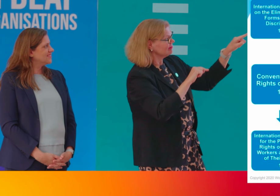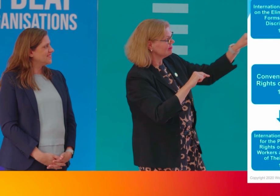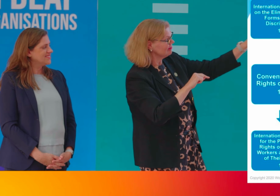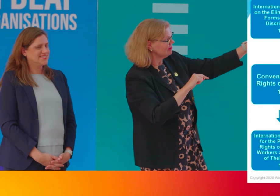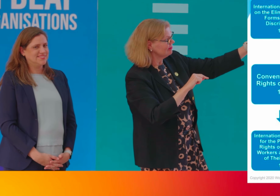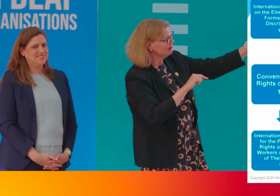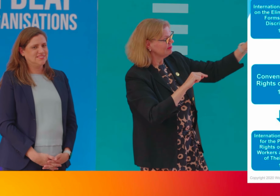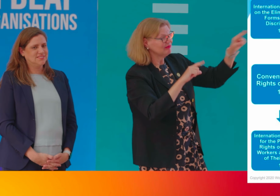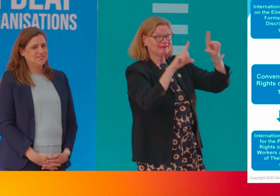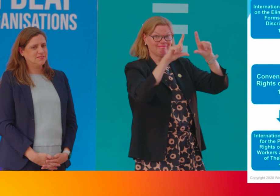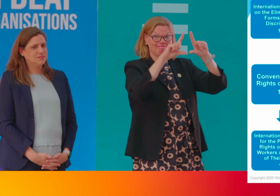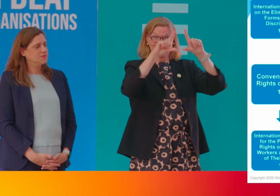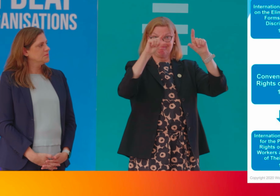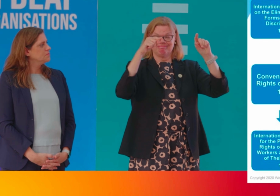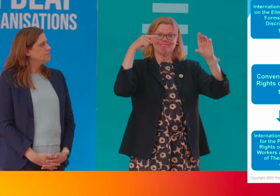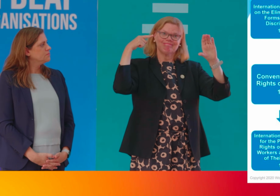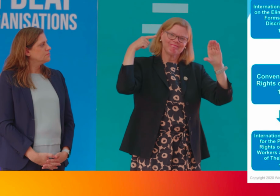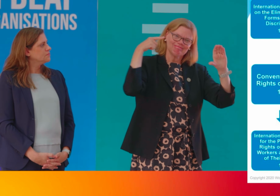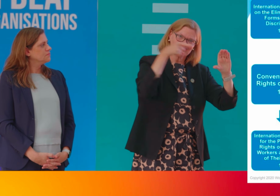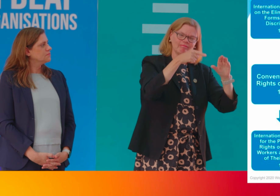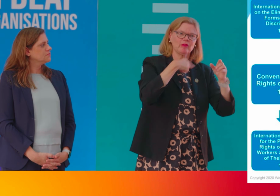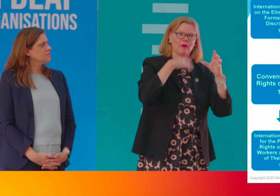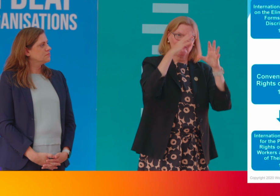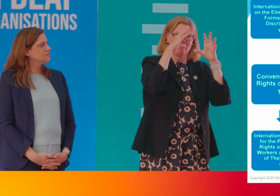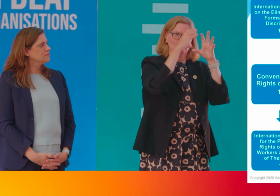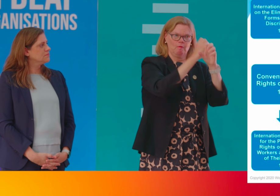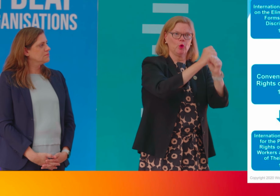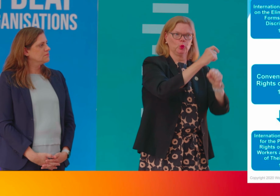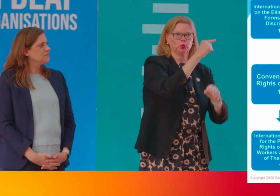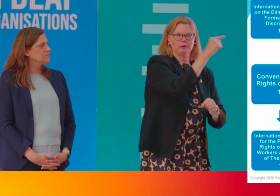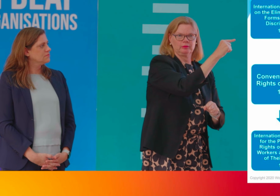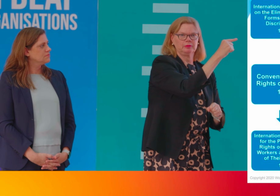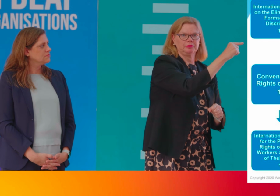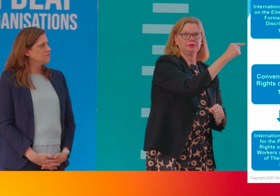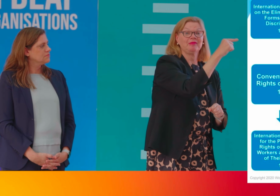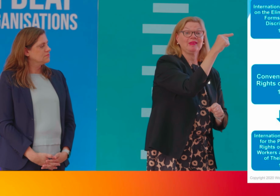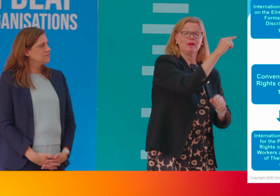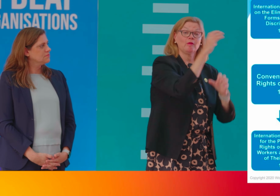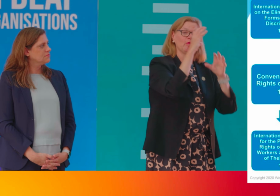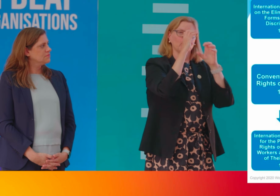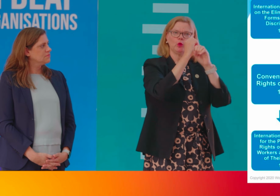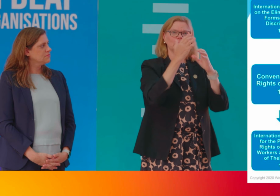So the purple icon on the screen will be the subject of